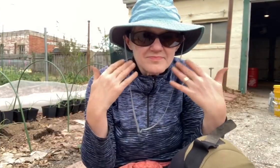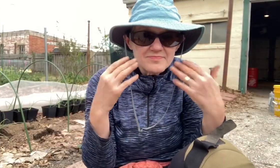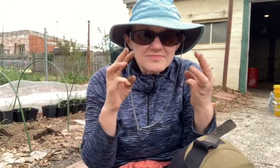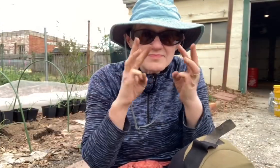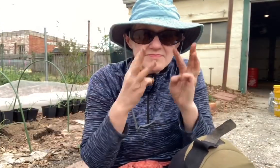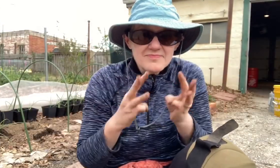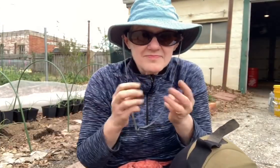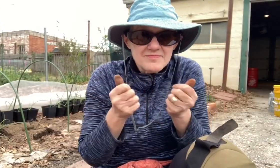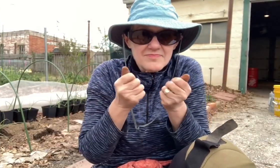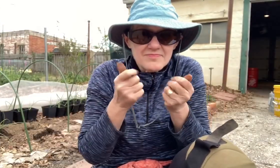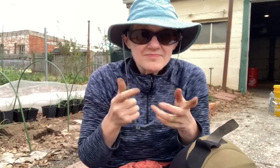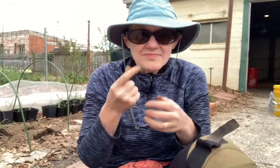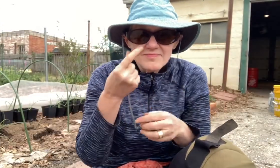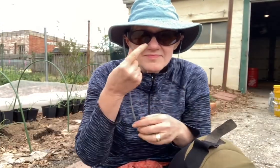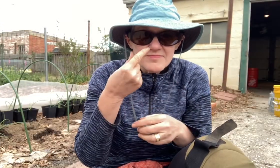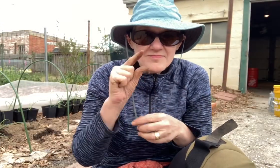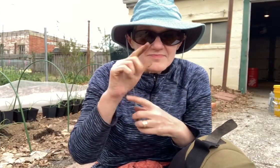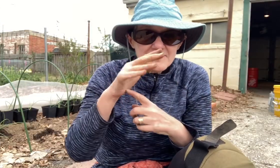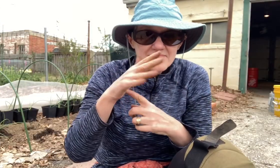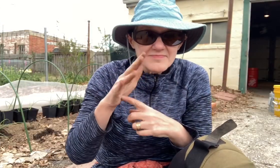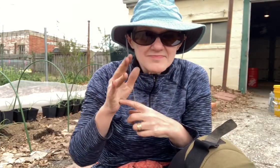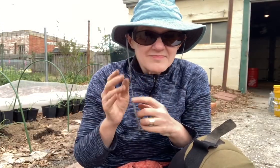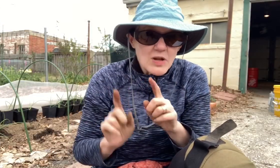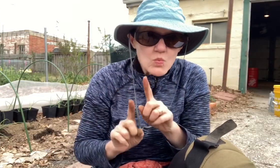Now, if cool weather helps the leaves to grow,